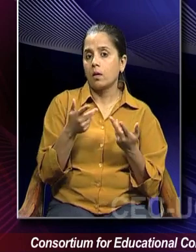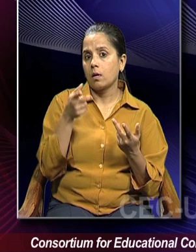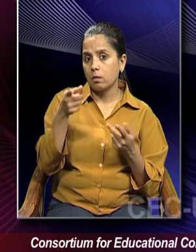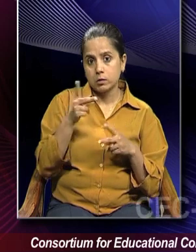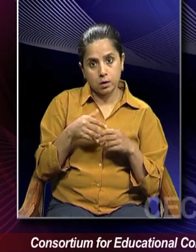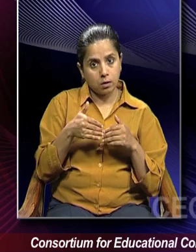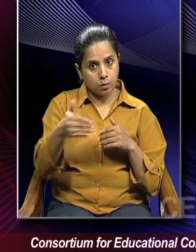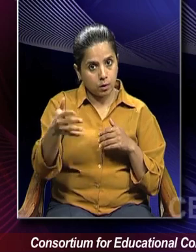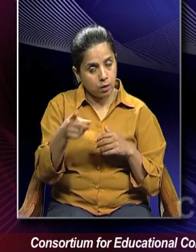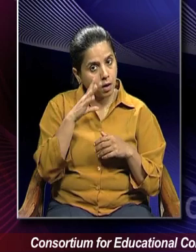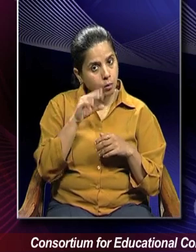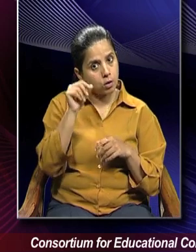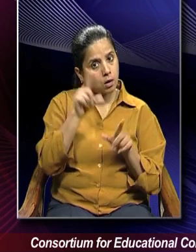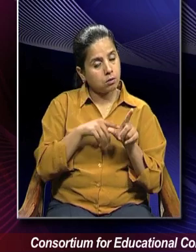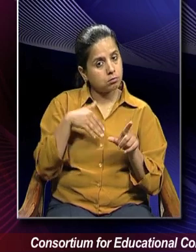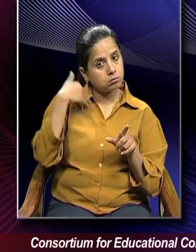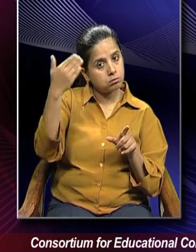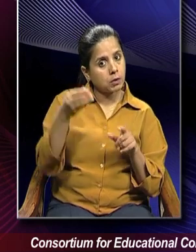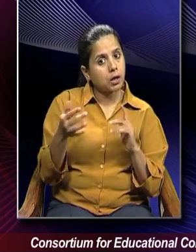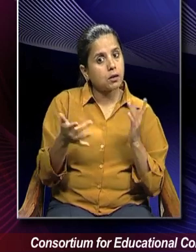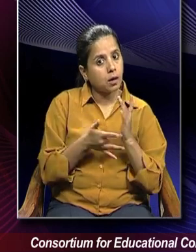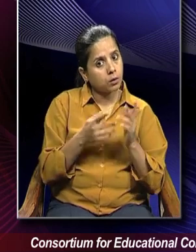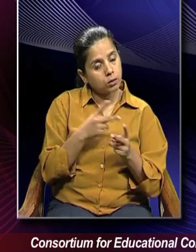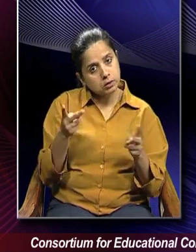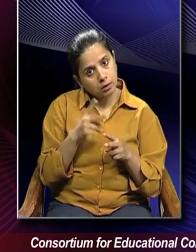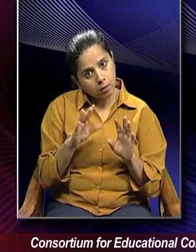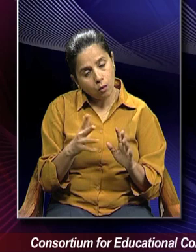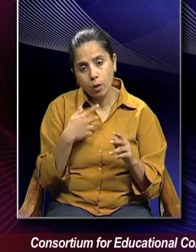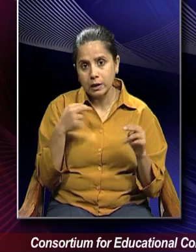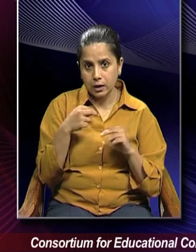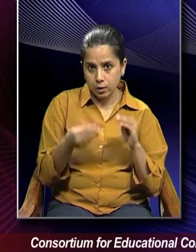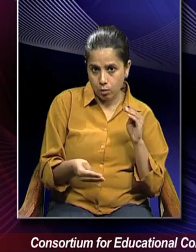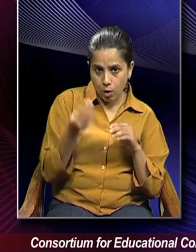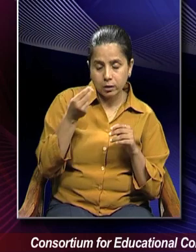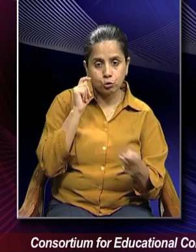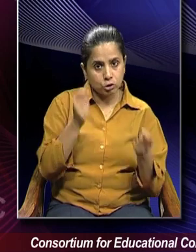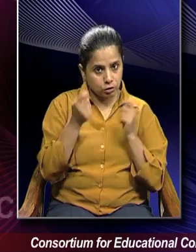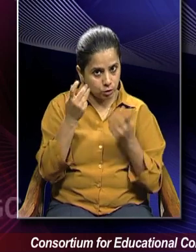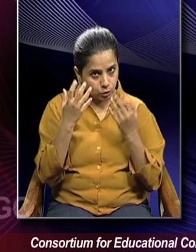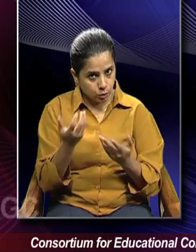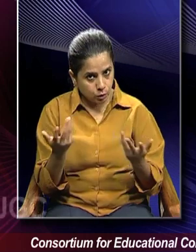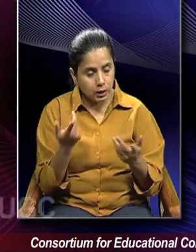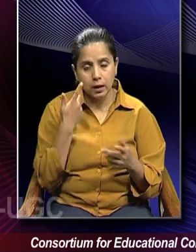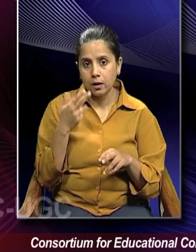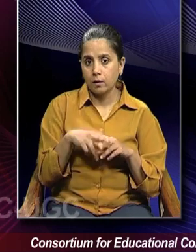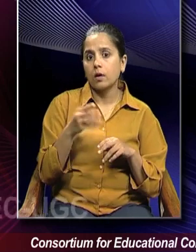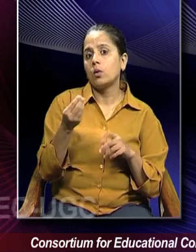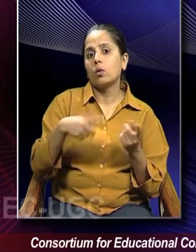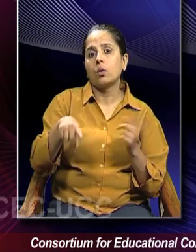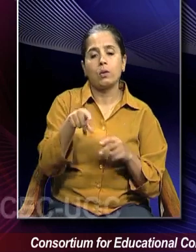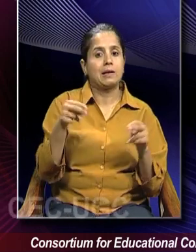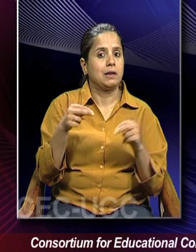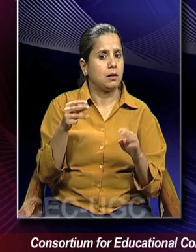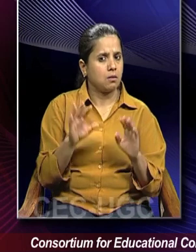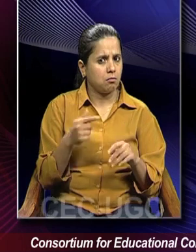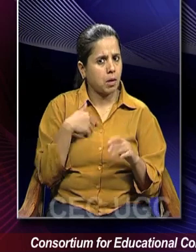still be relevant after 10 years with the given technology, or we need to make certain changes, and if those changes are needed,